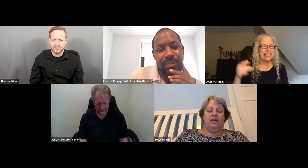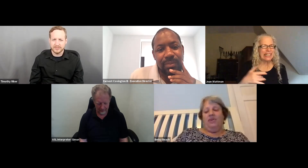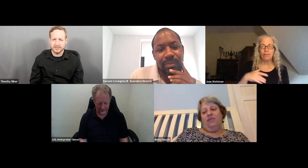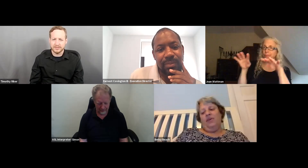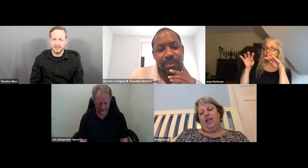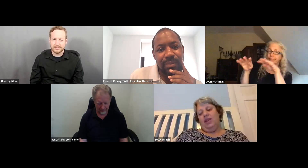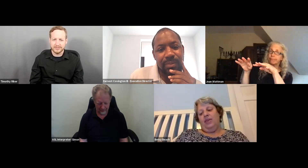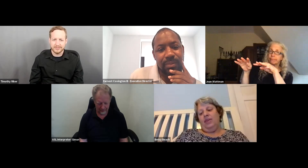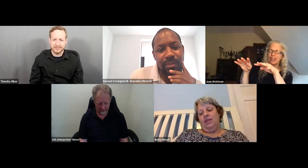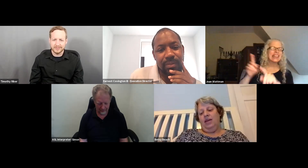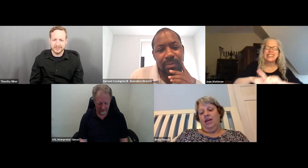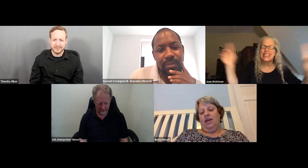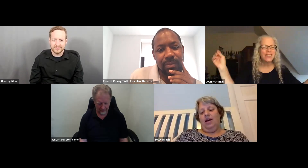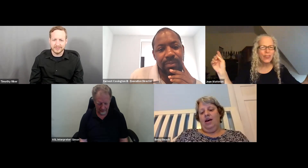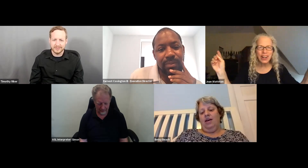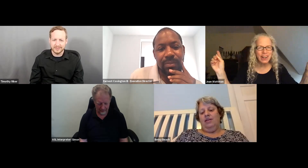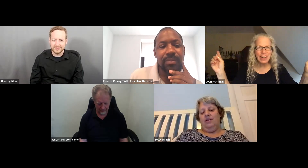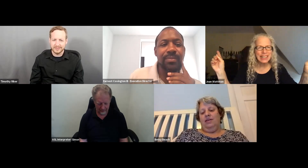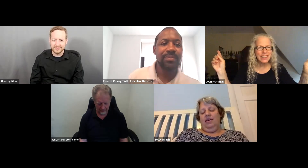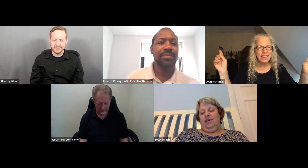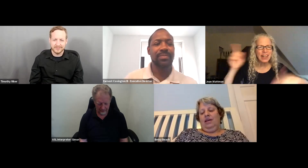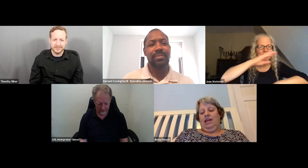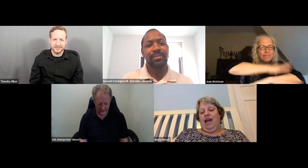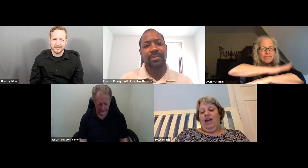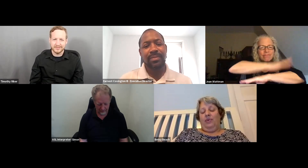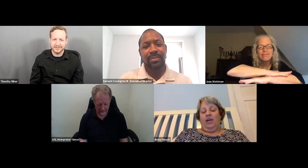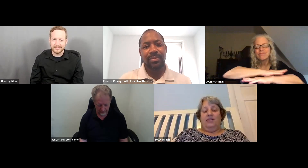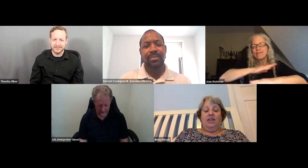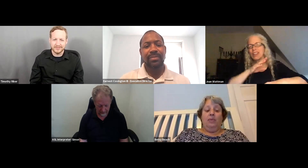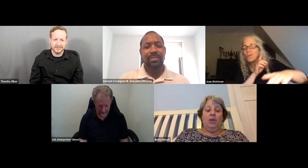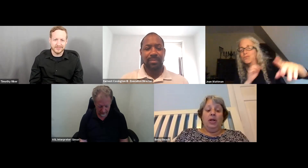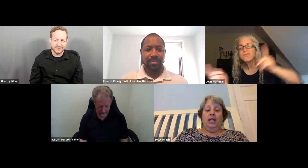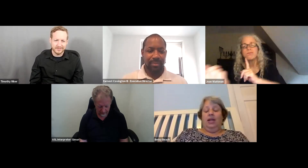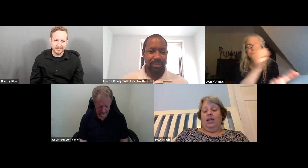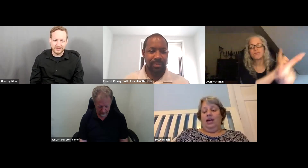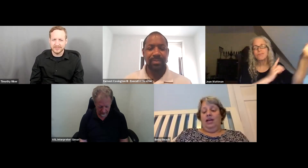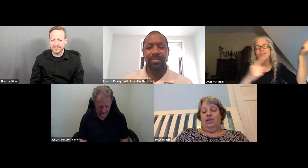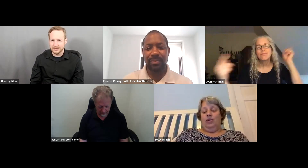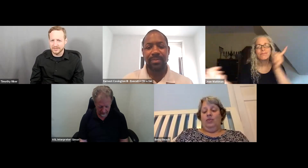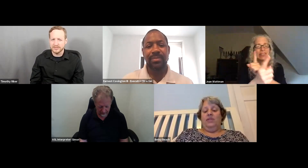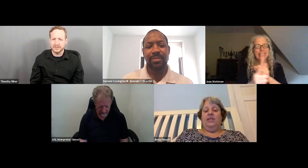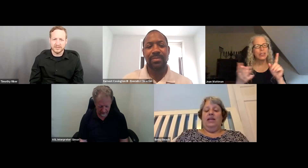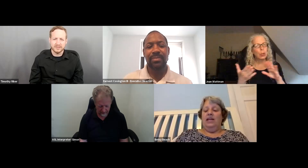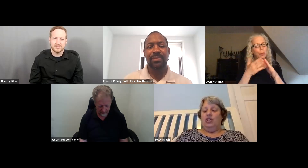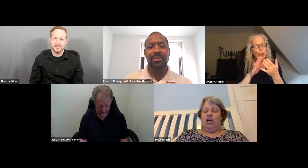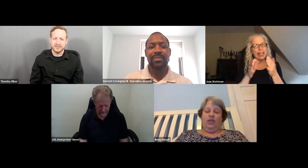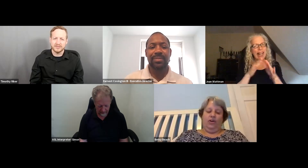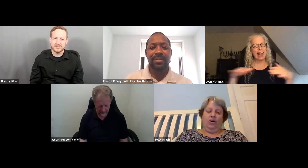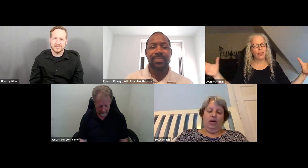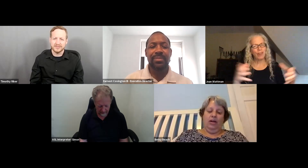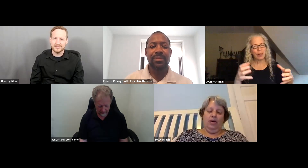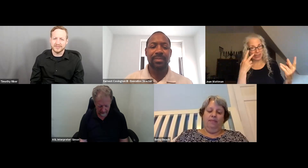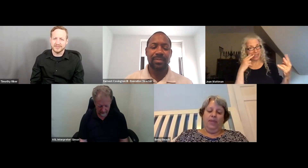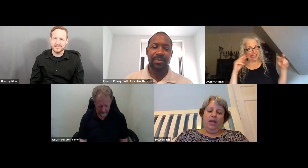totally different event than us gathering as a community and sort of seeing each